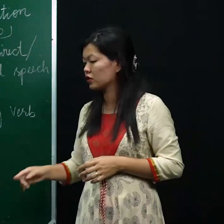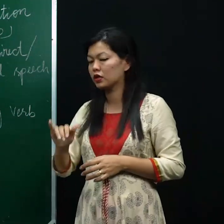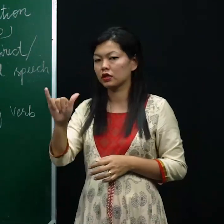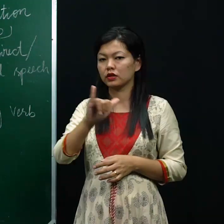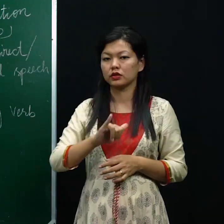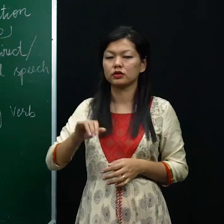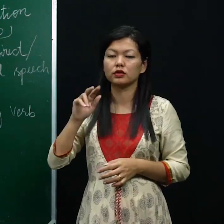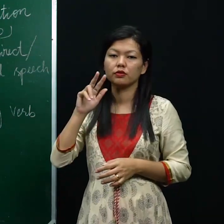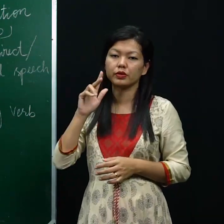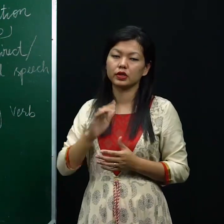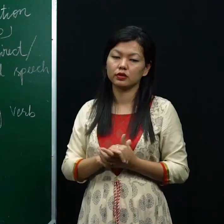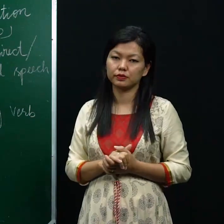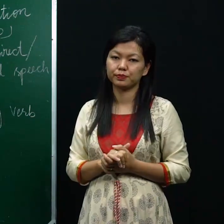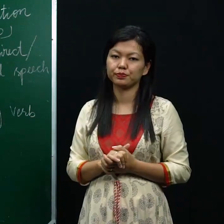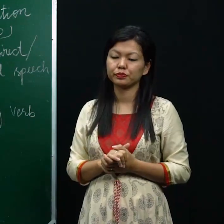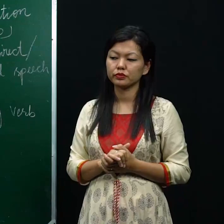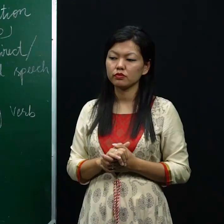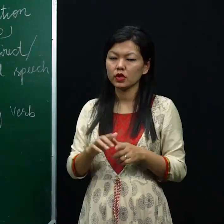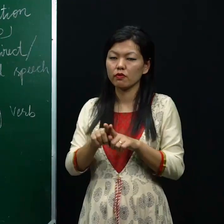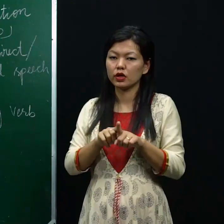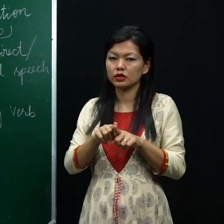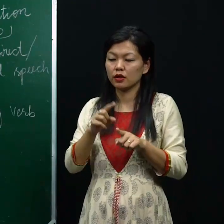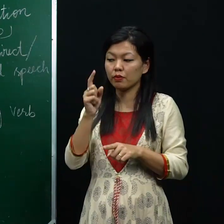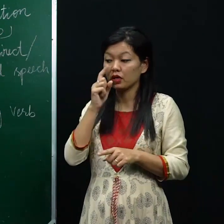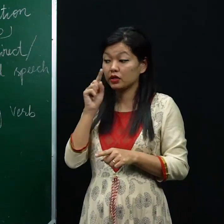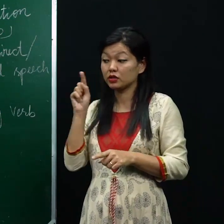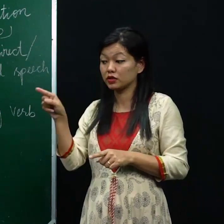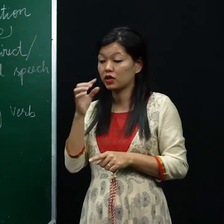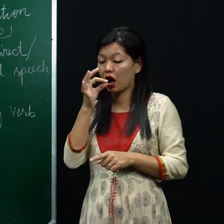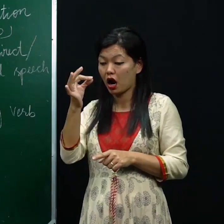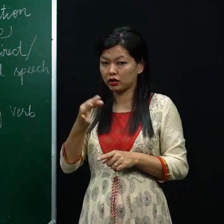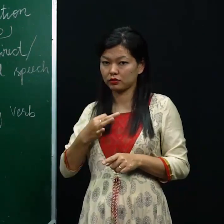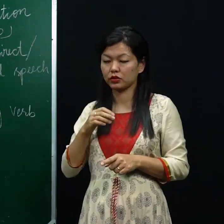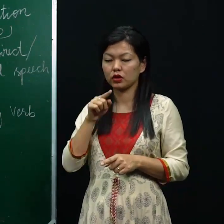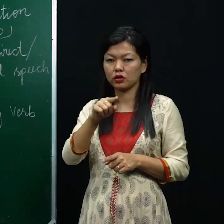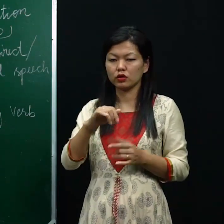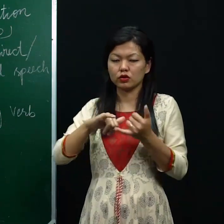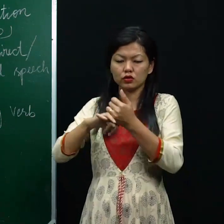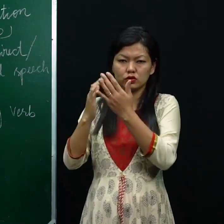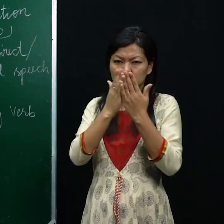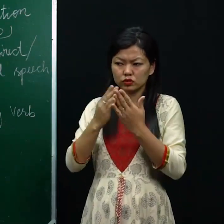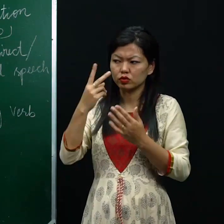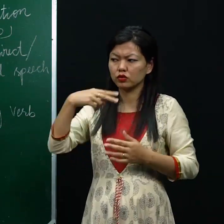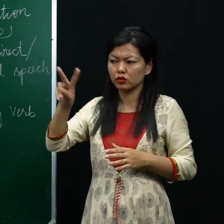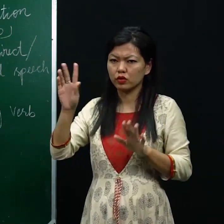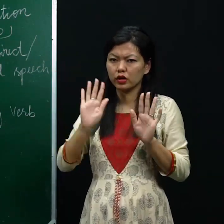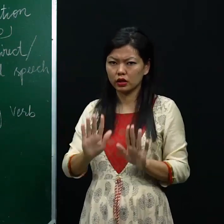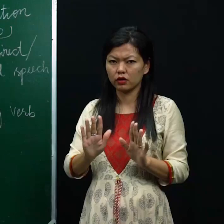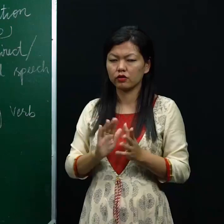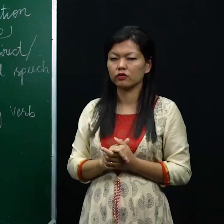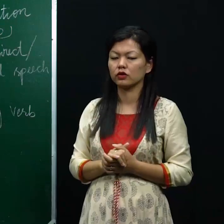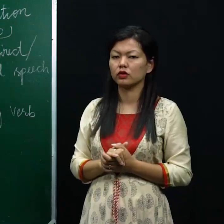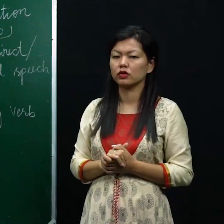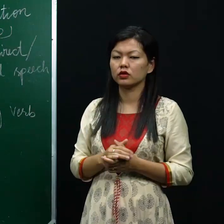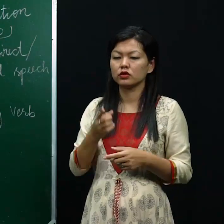to school or not. That is also a yes or no question, and that is the reason why I am using whether. You can even